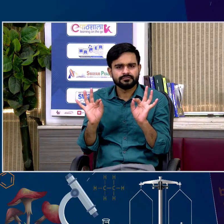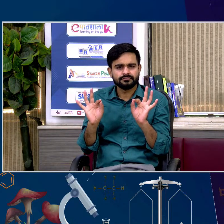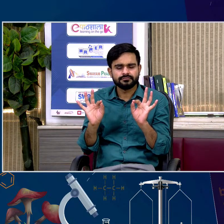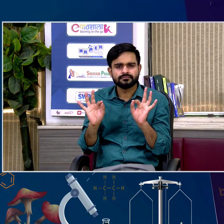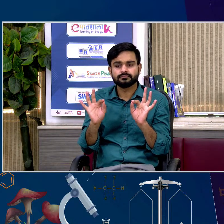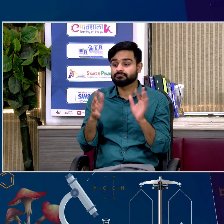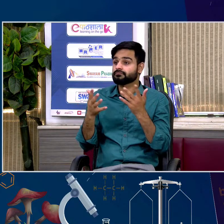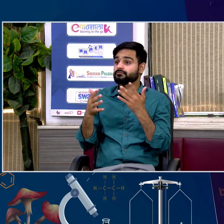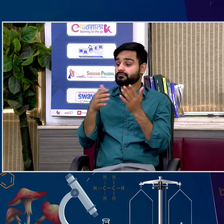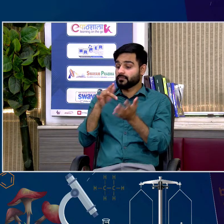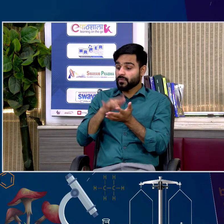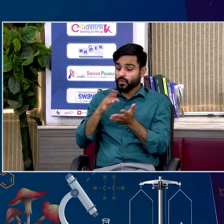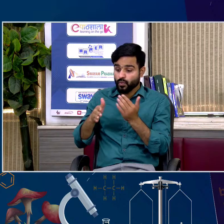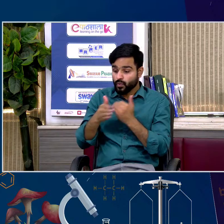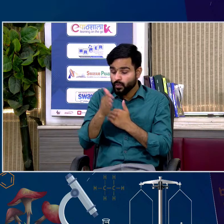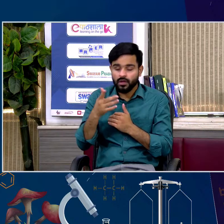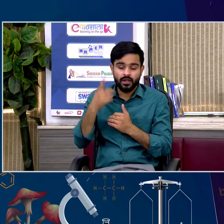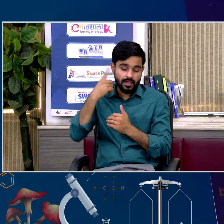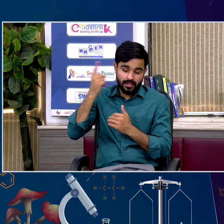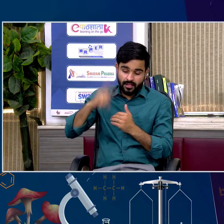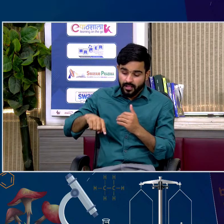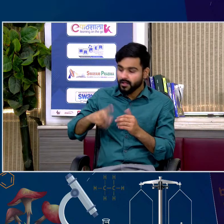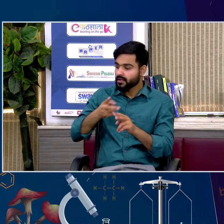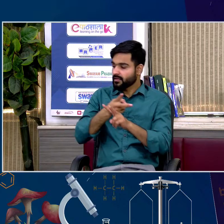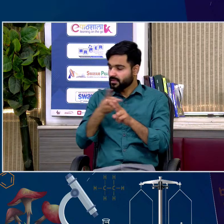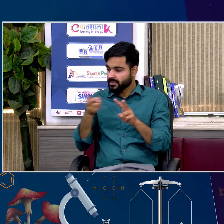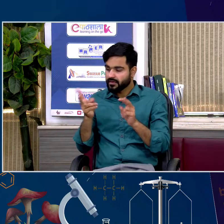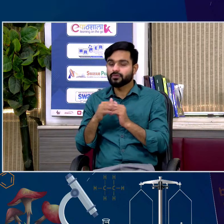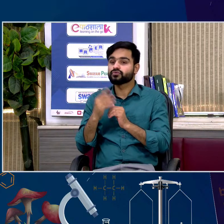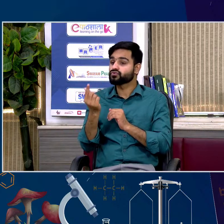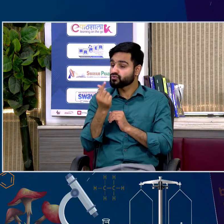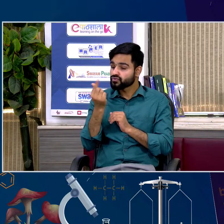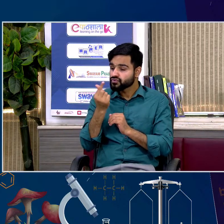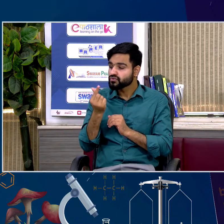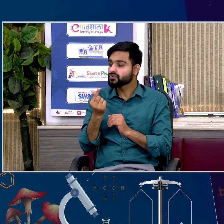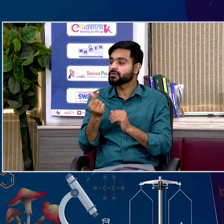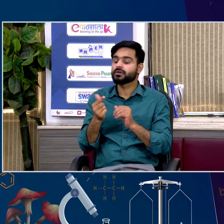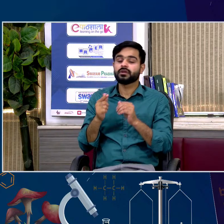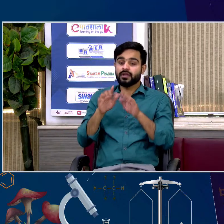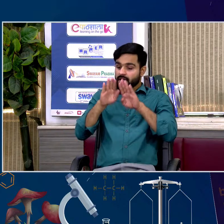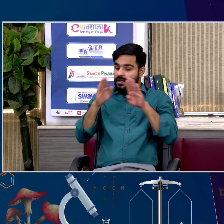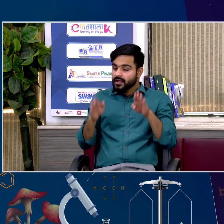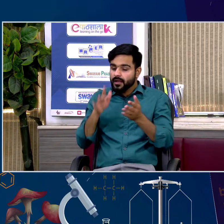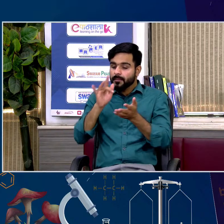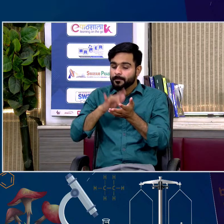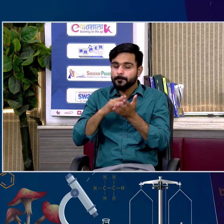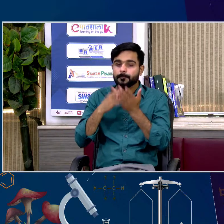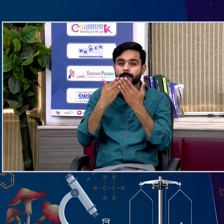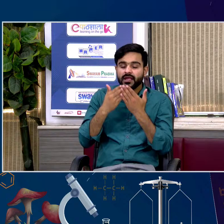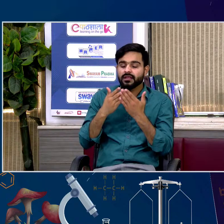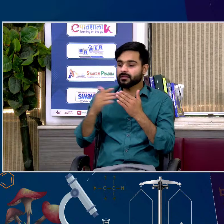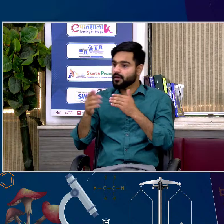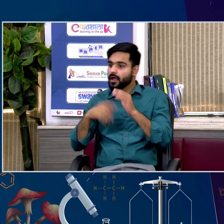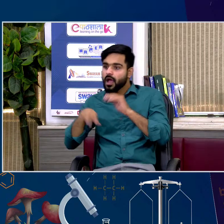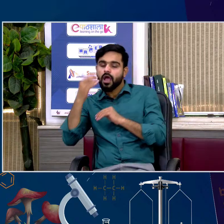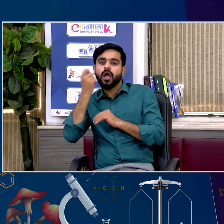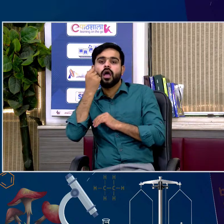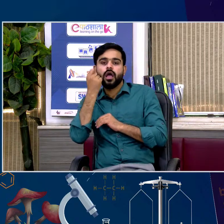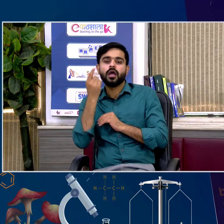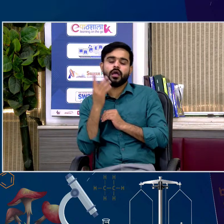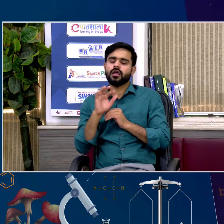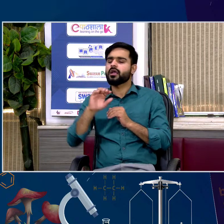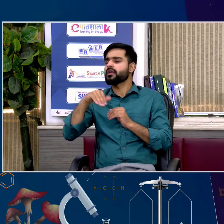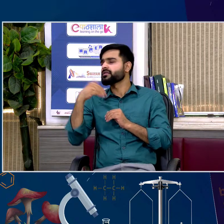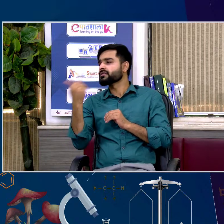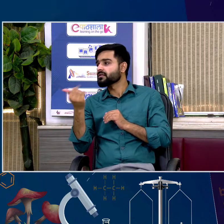avoid using sarcasm, avoid using metaphors, use a steady pace of voice so that the child is able to understand. Rather